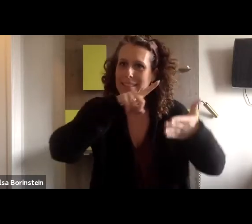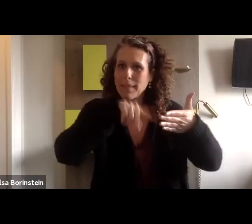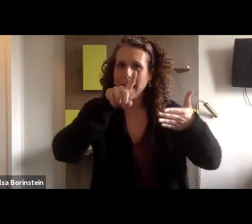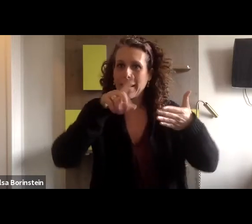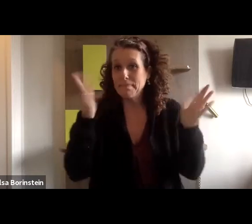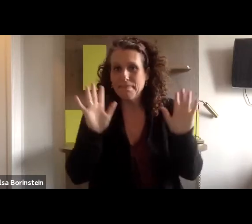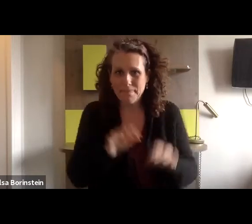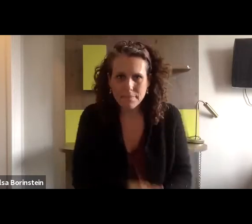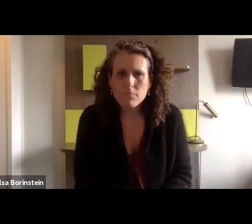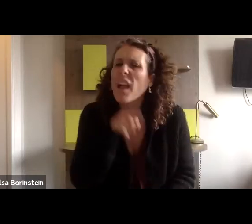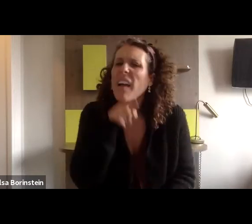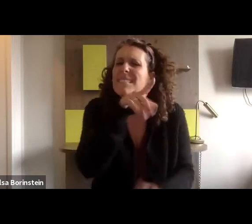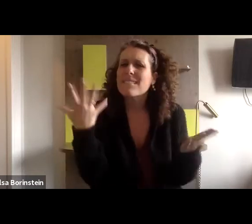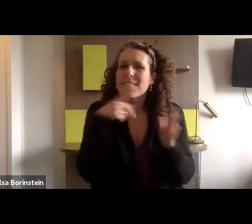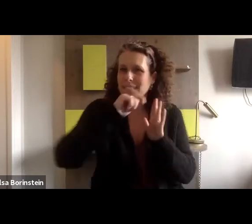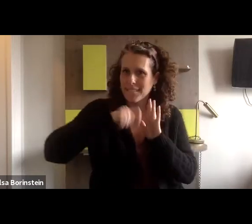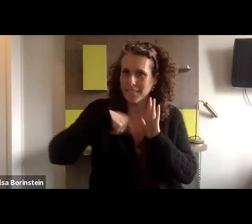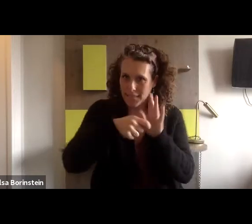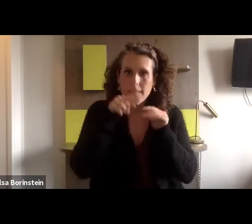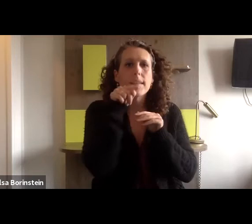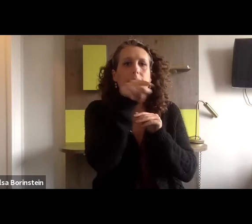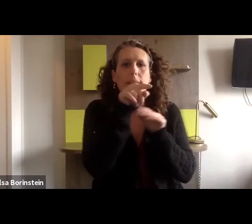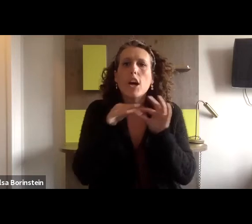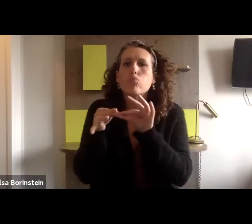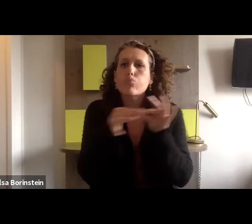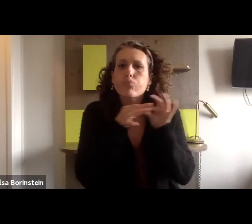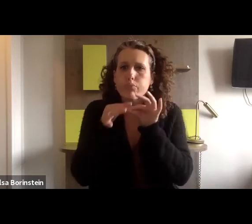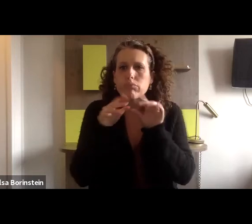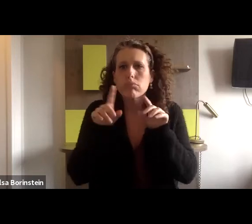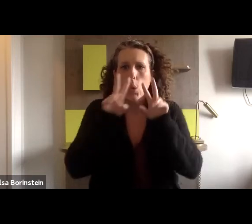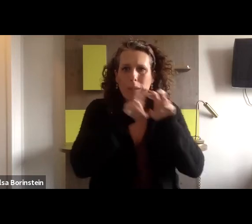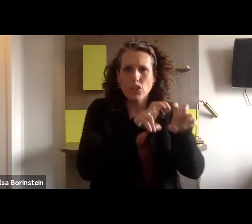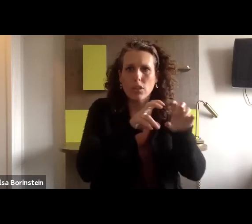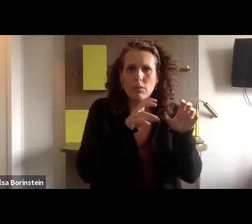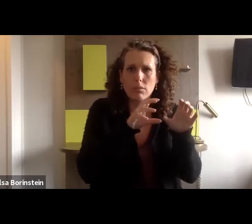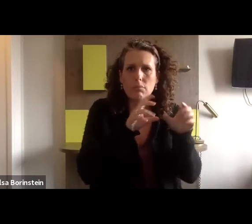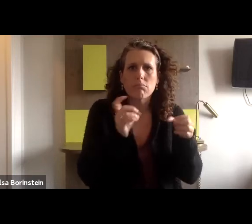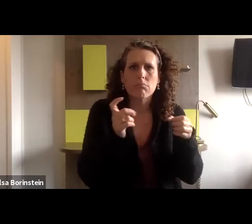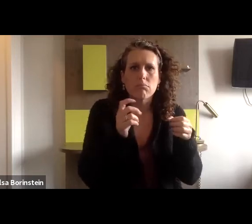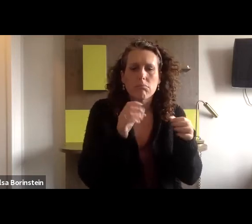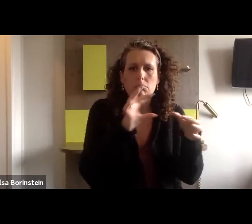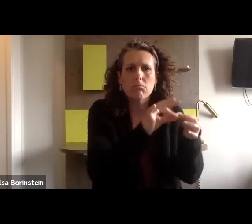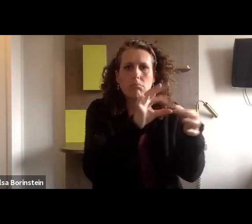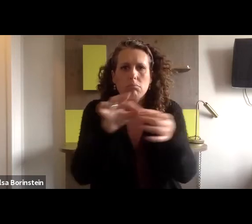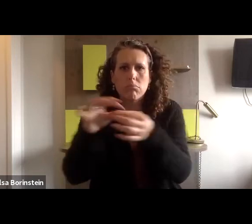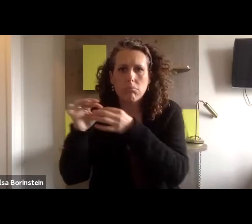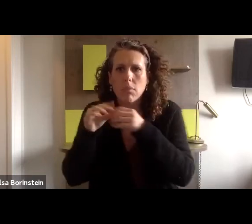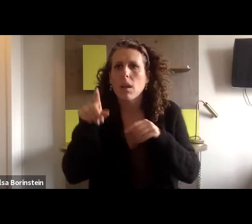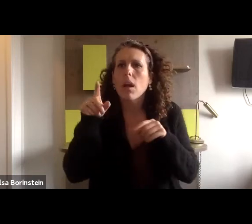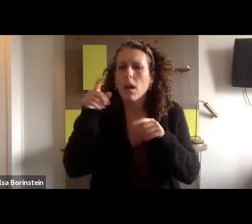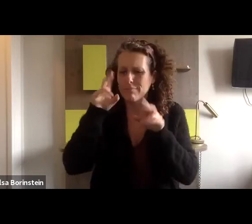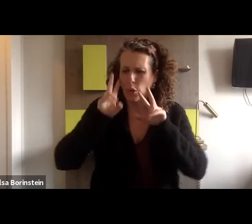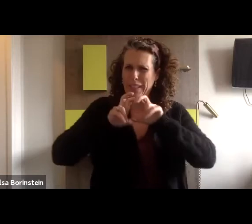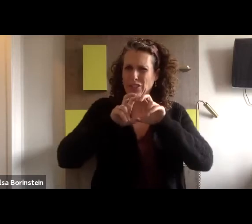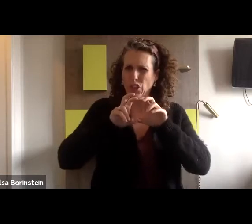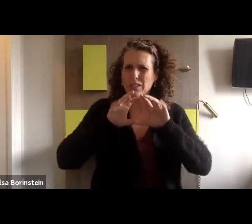It's a collaborative project with research partners at the EALTA Research Institute here